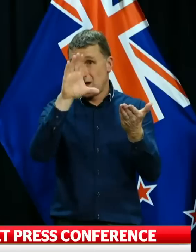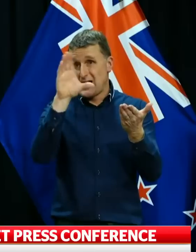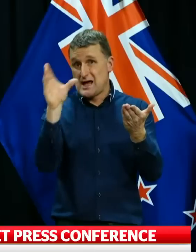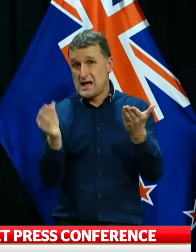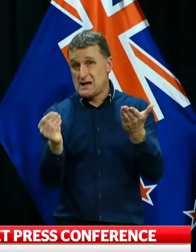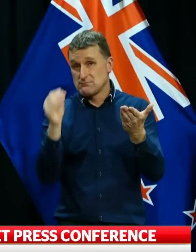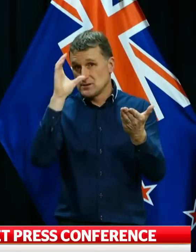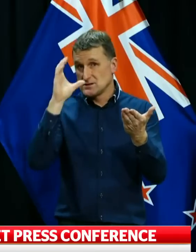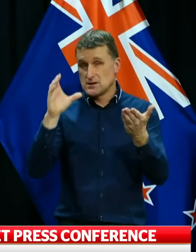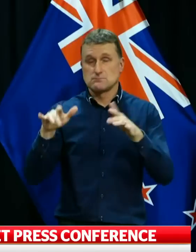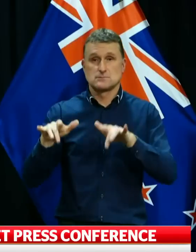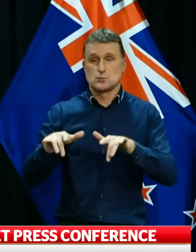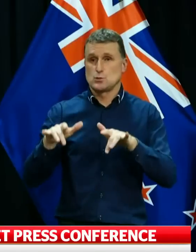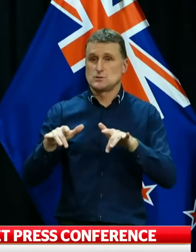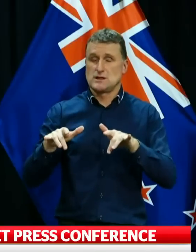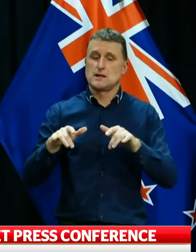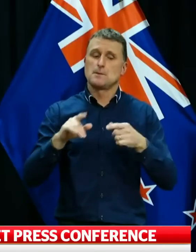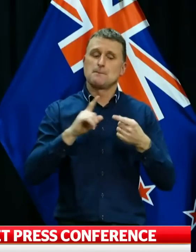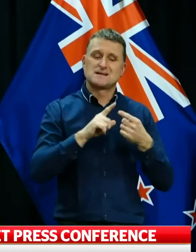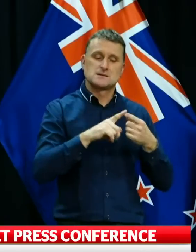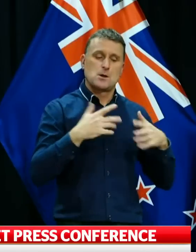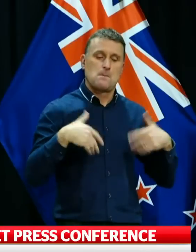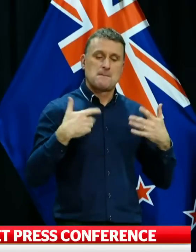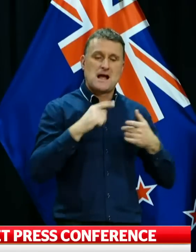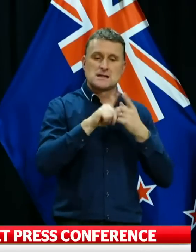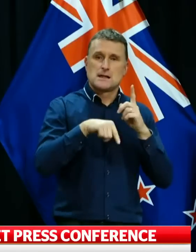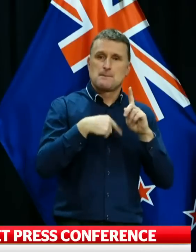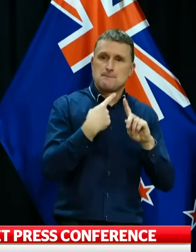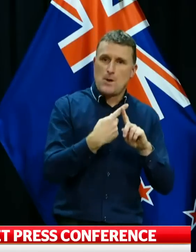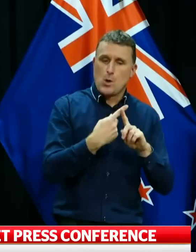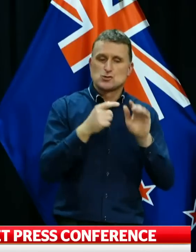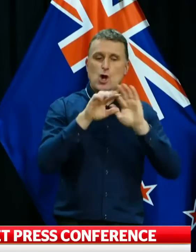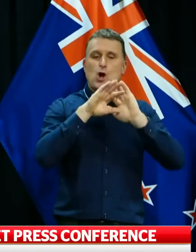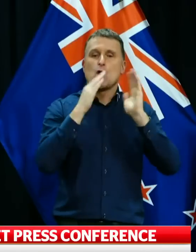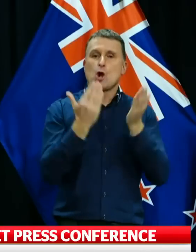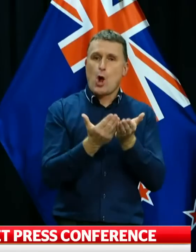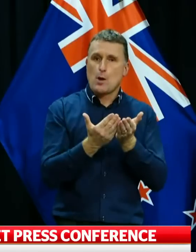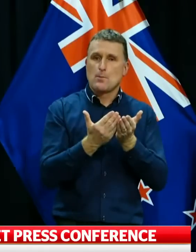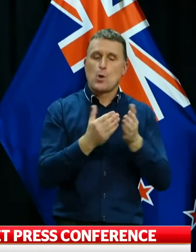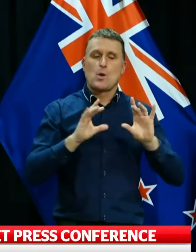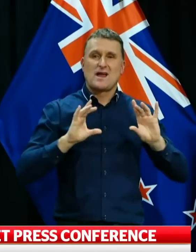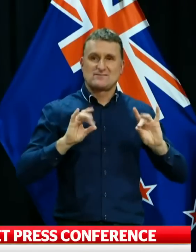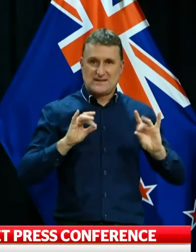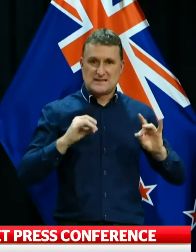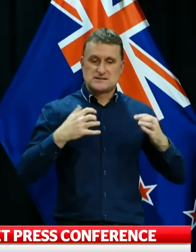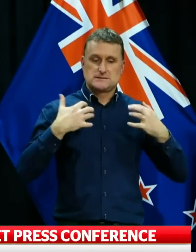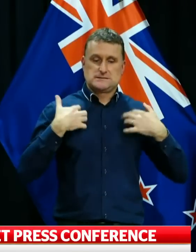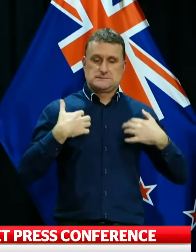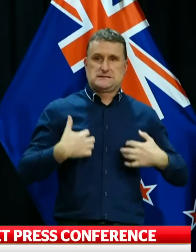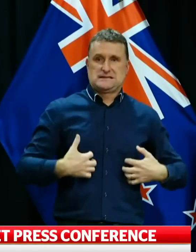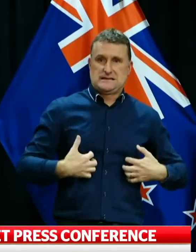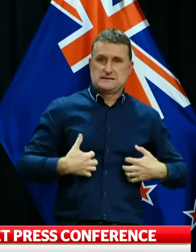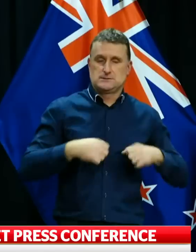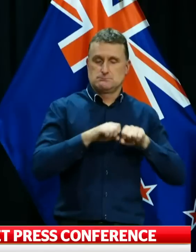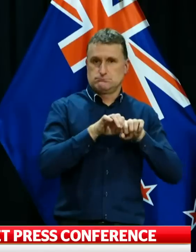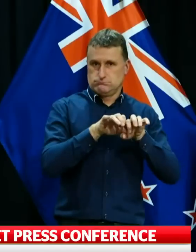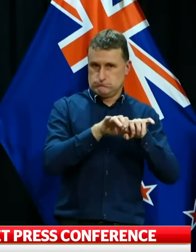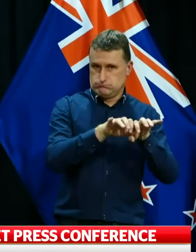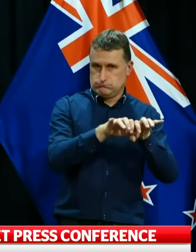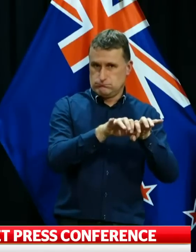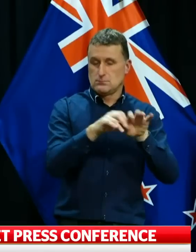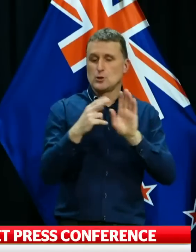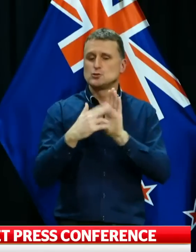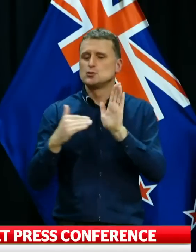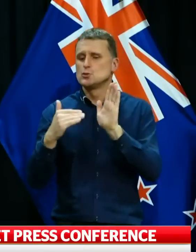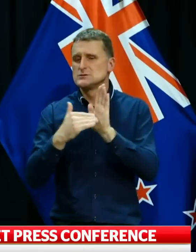emerging infectious diseases, and I think New Zealand has made contributions in international fora, particularly around the concept